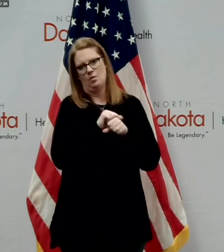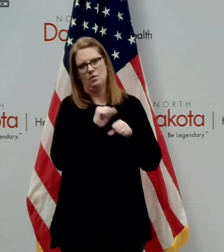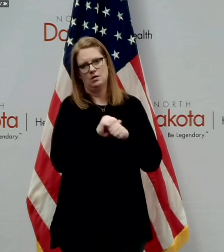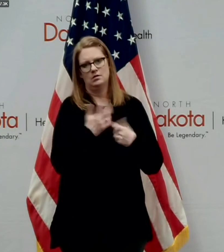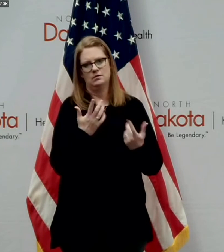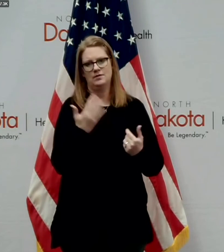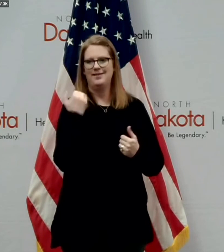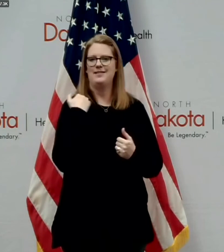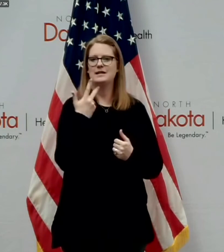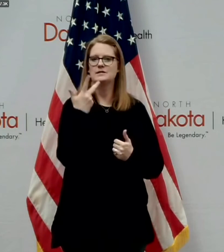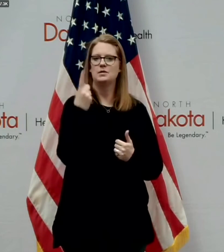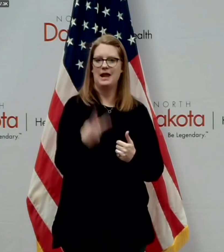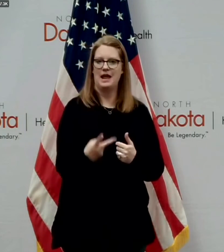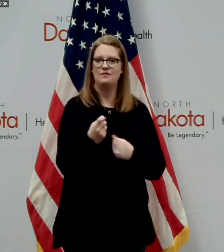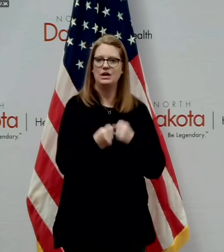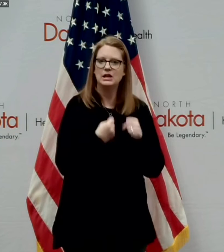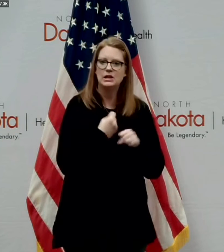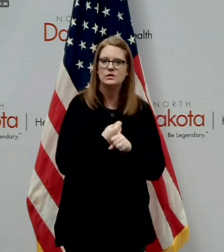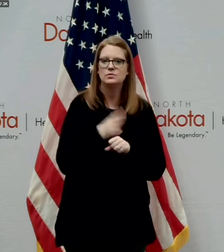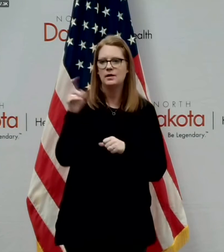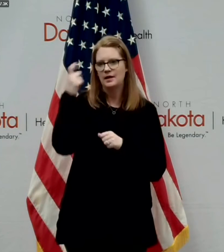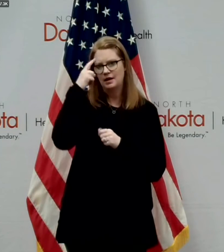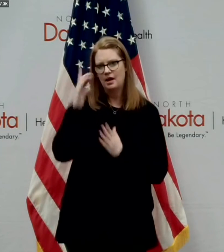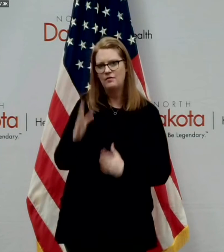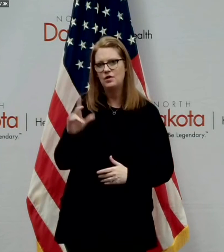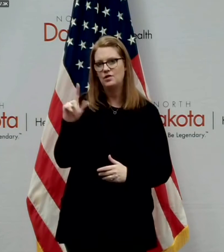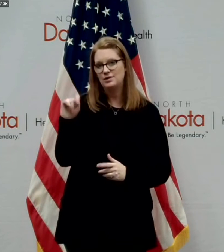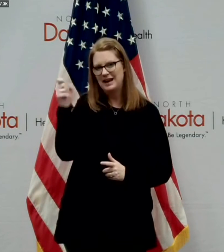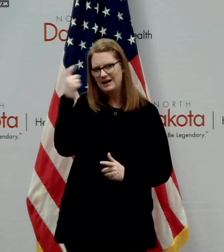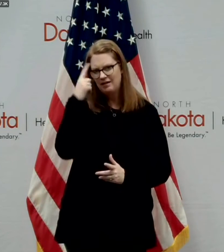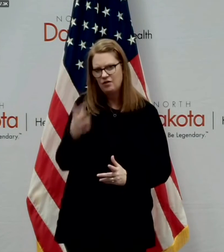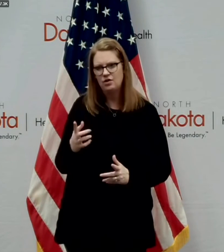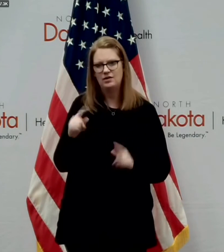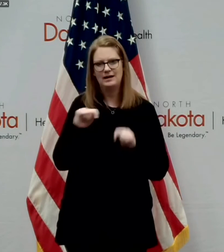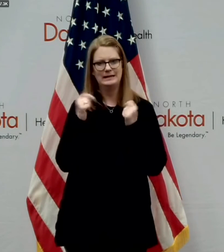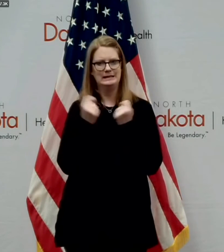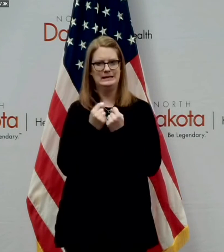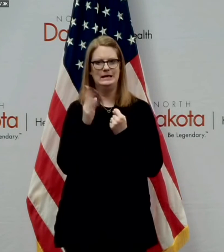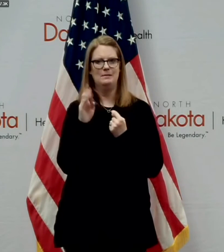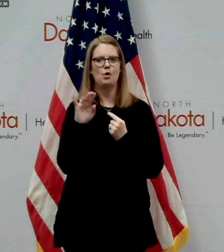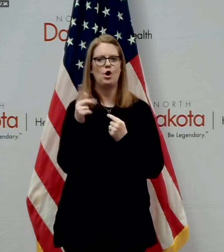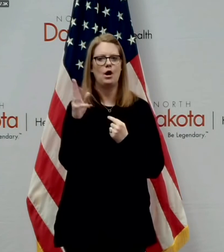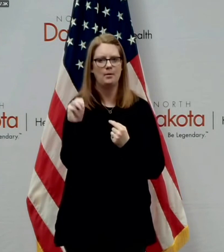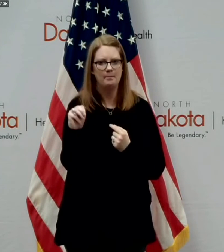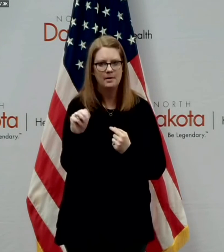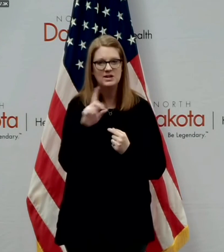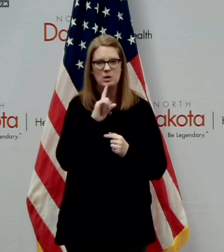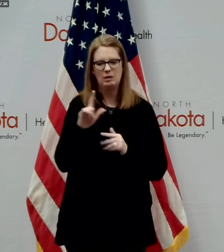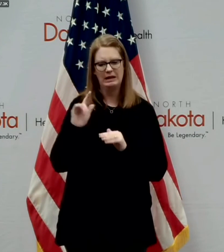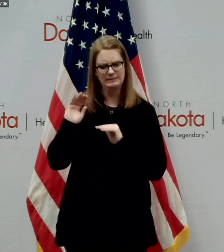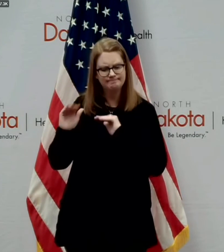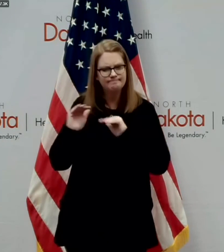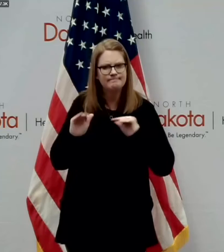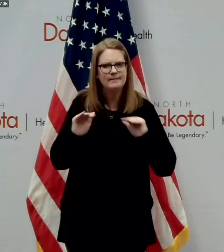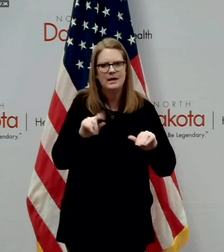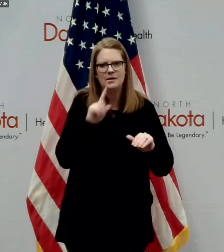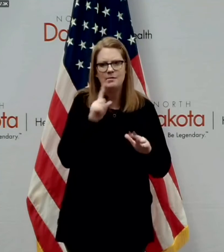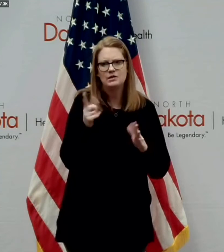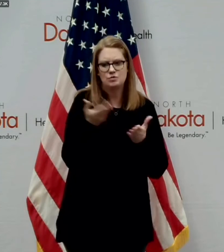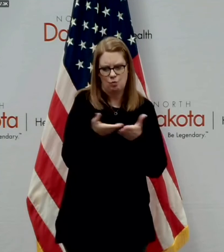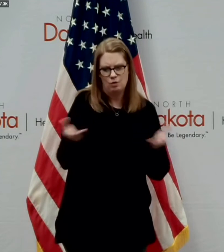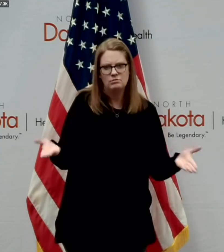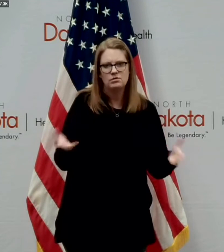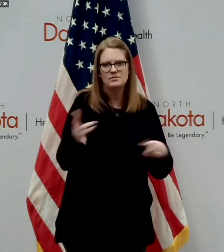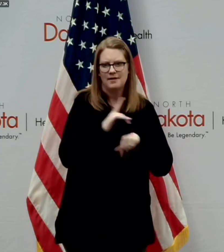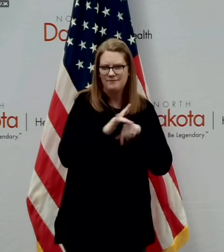years with the governor and lieutenant governor and the team, Team Burgum, and making sure that resources are available for